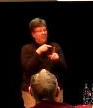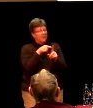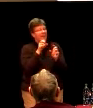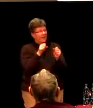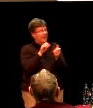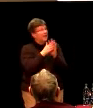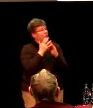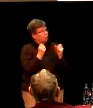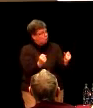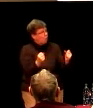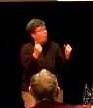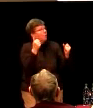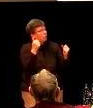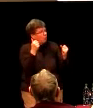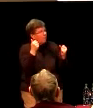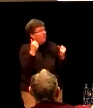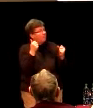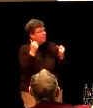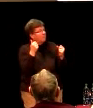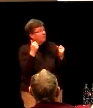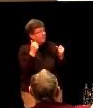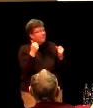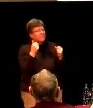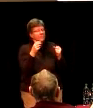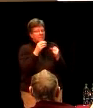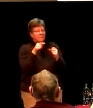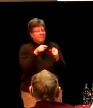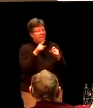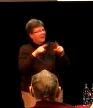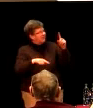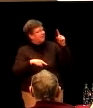get stronger. It also